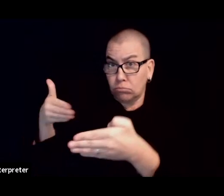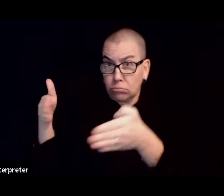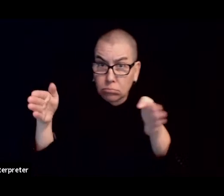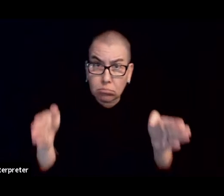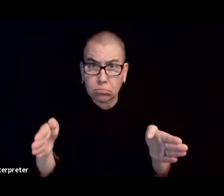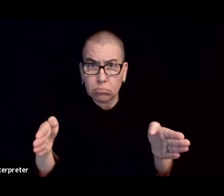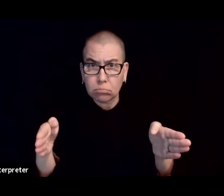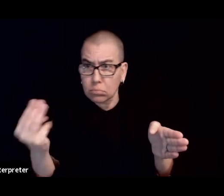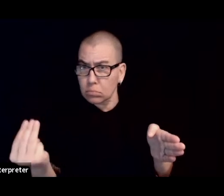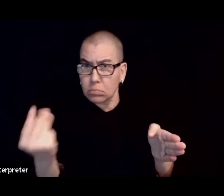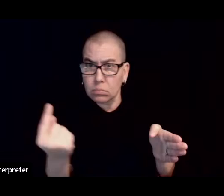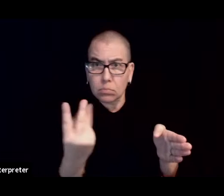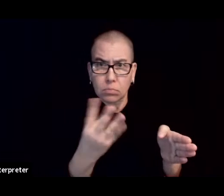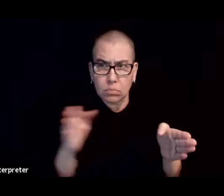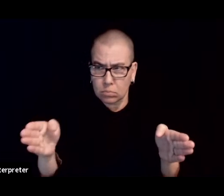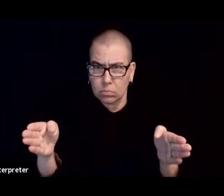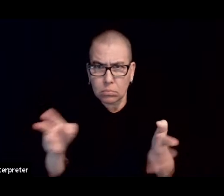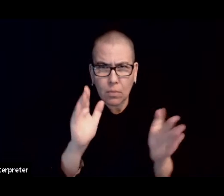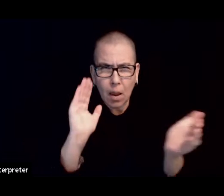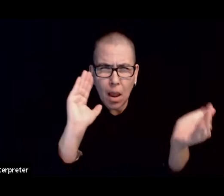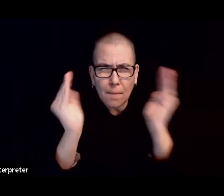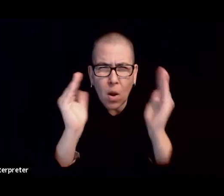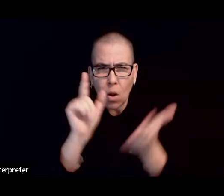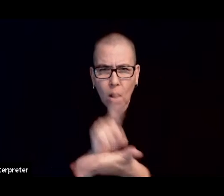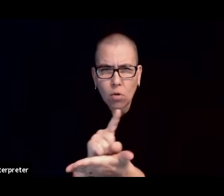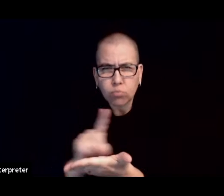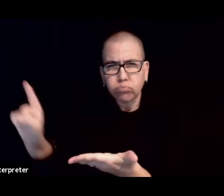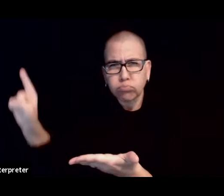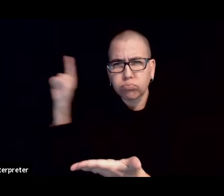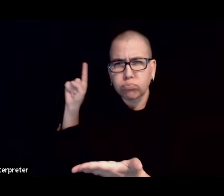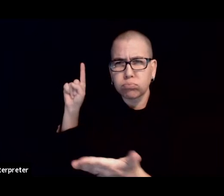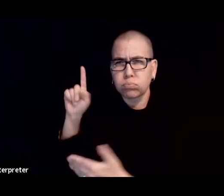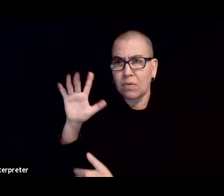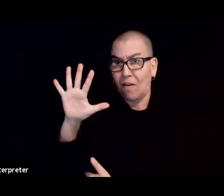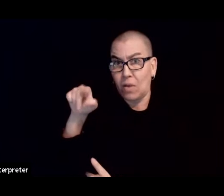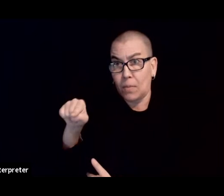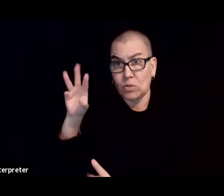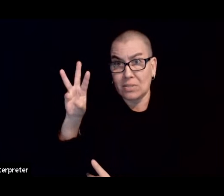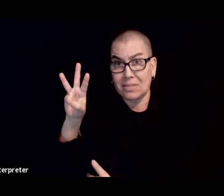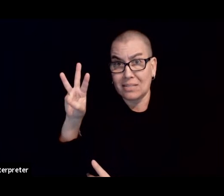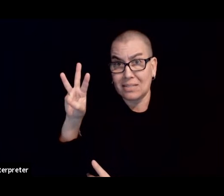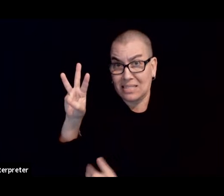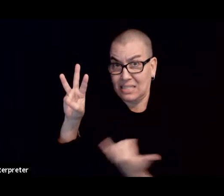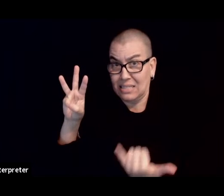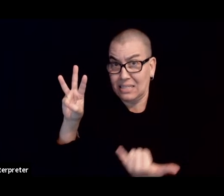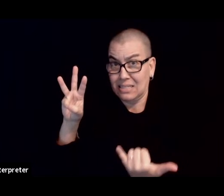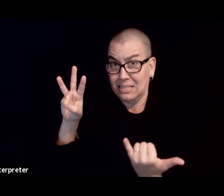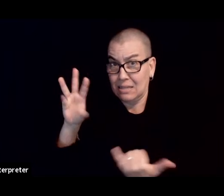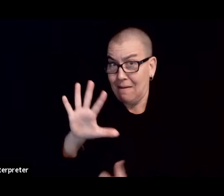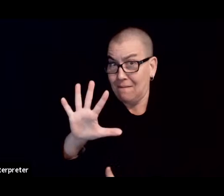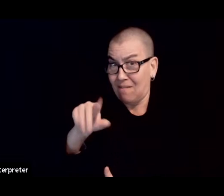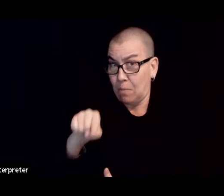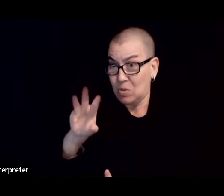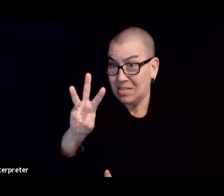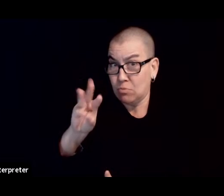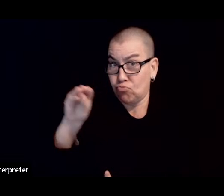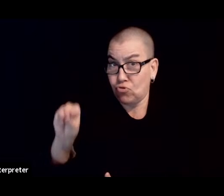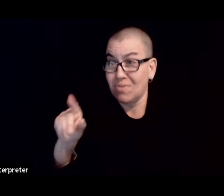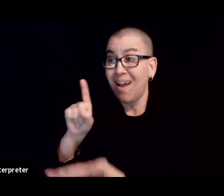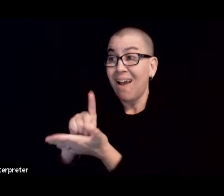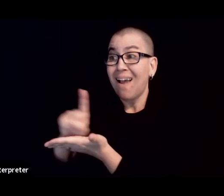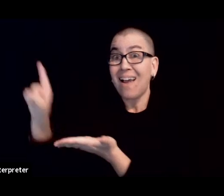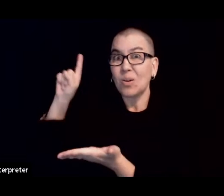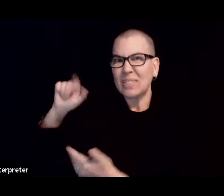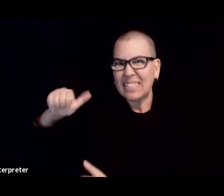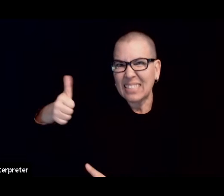5.6% currently, down from 10.1% the week prior. The population-based measure of case